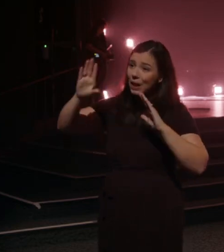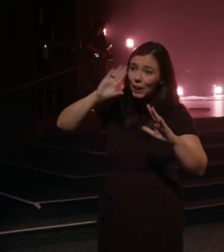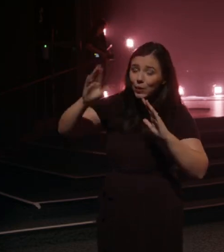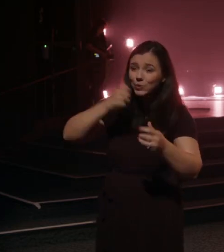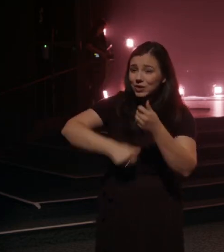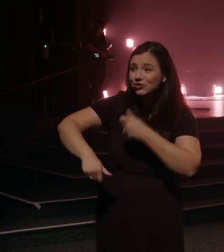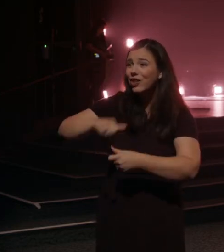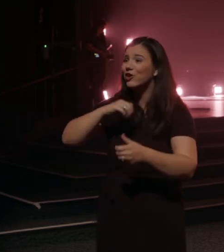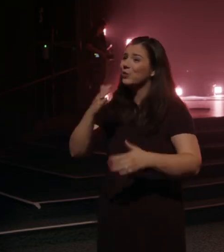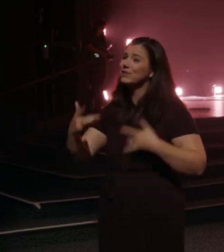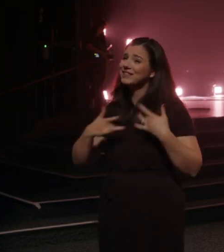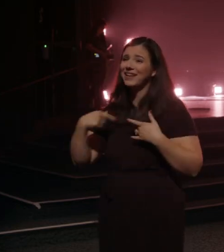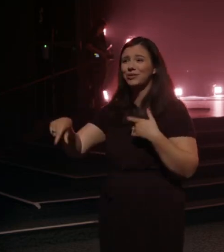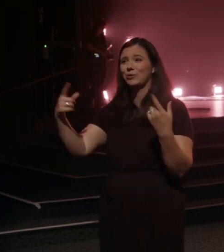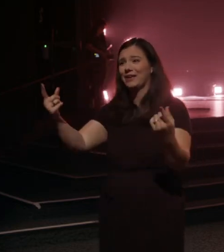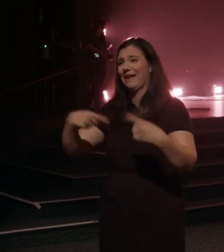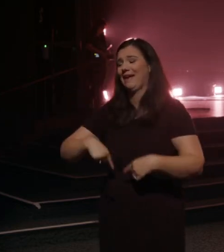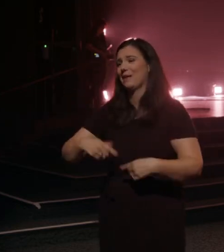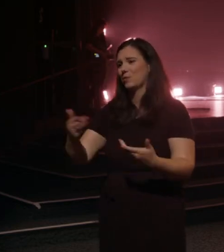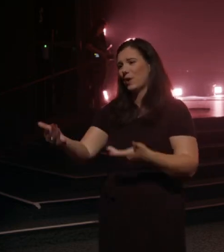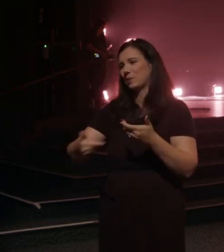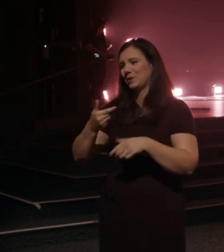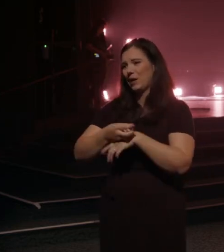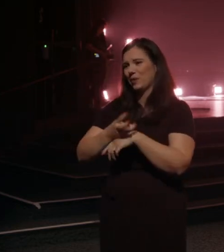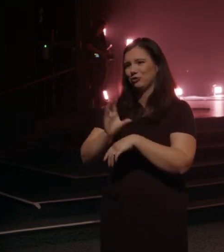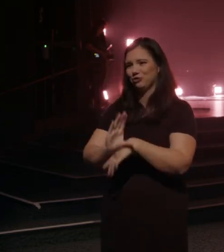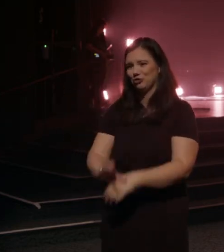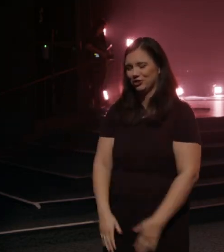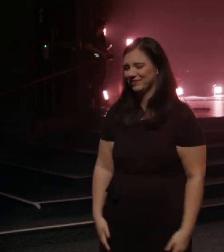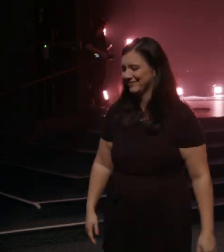one another. We're so glad you're here. Welcome to Gateway Church.